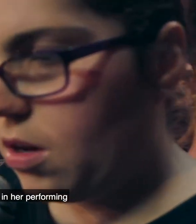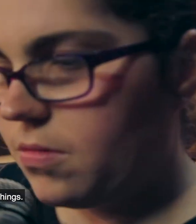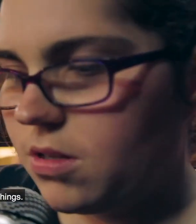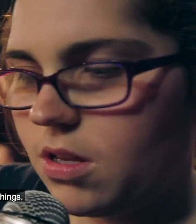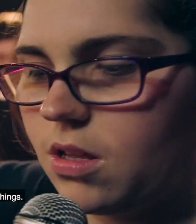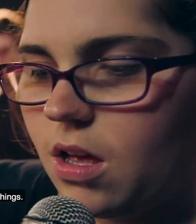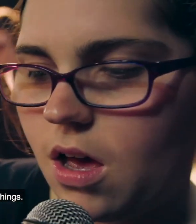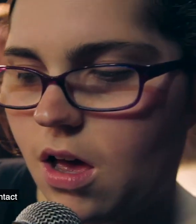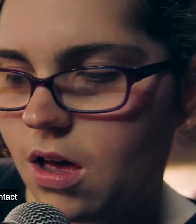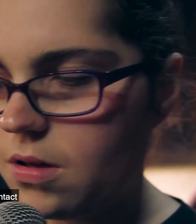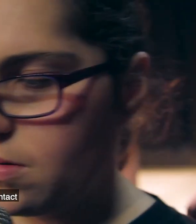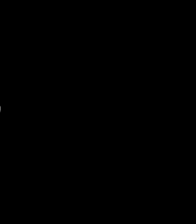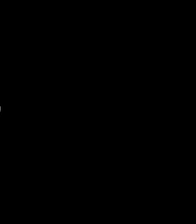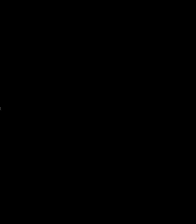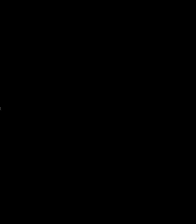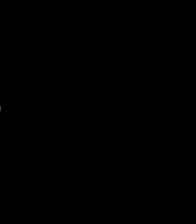so